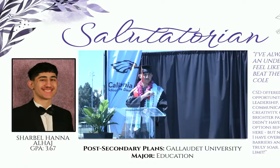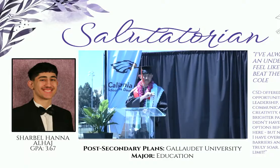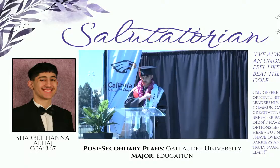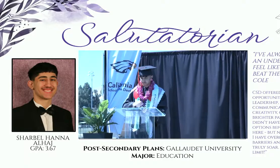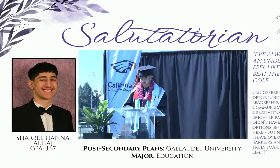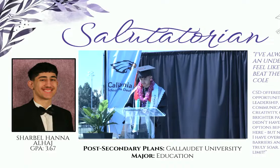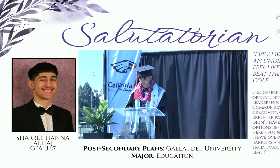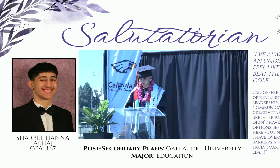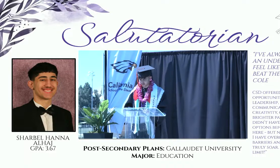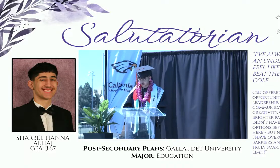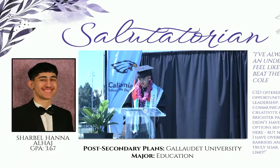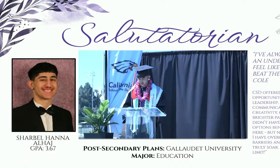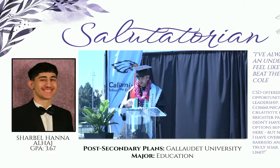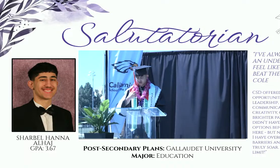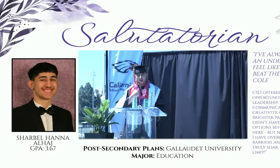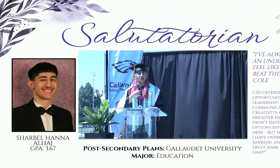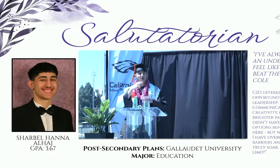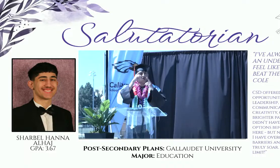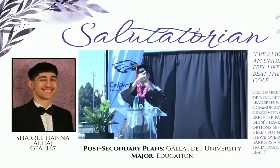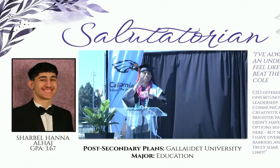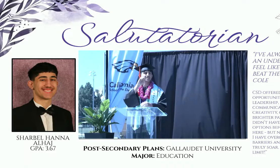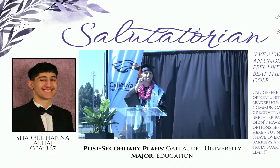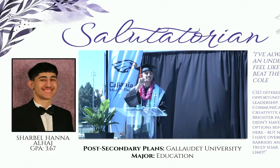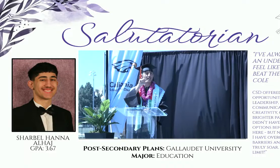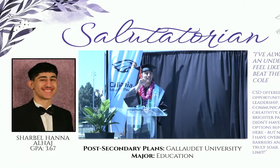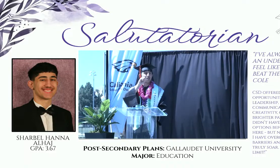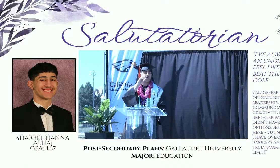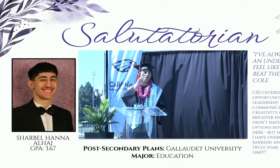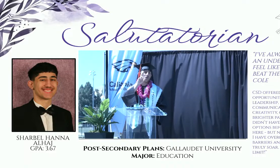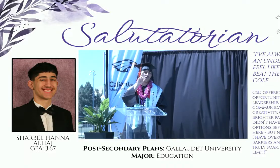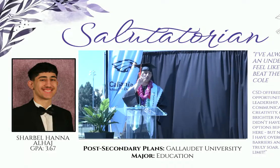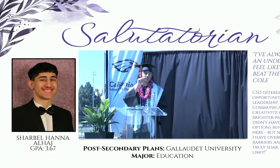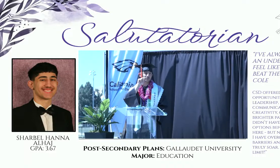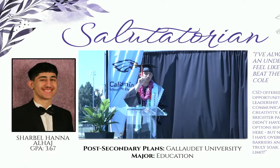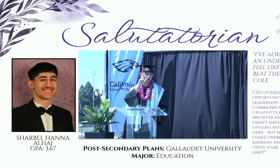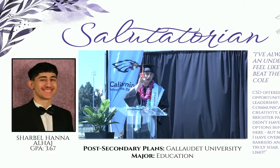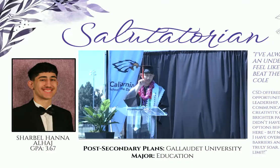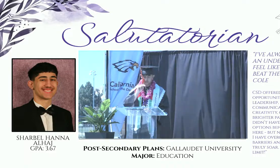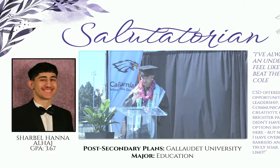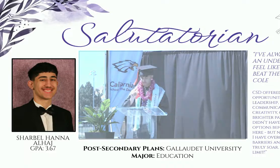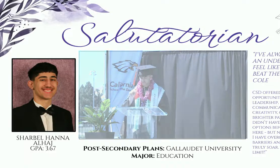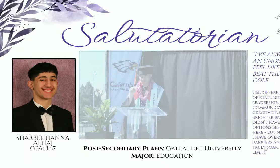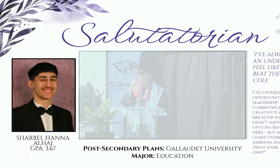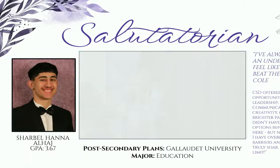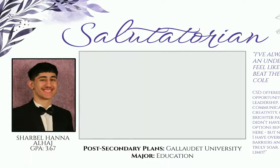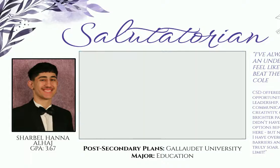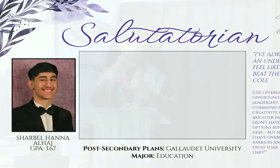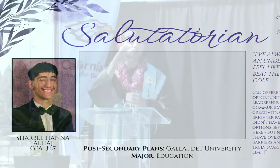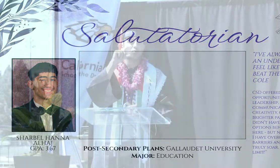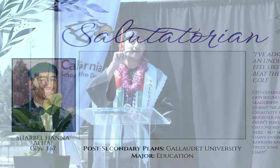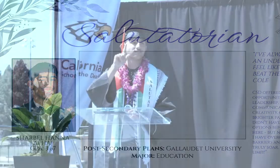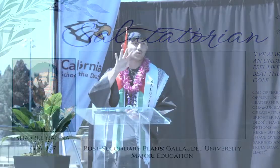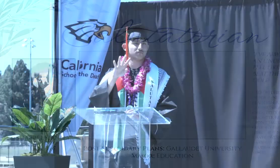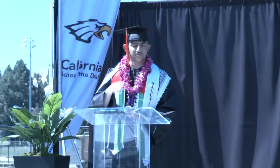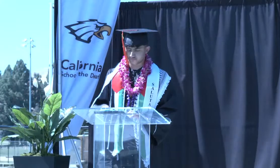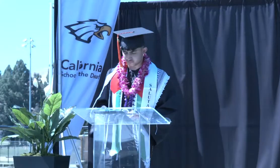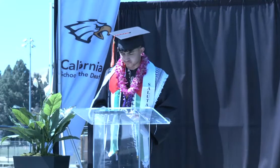Charbel Al-Haj, and I'm very honored to be the salutatorian for the class of 2012.